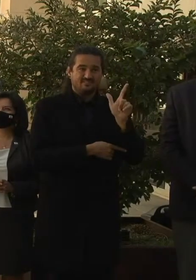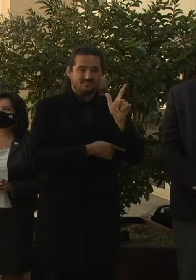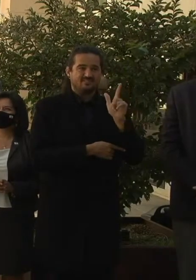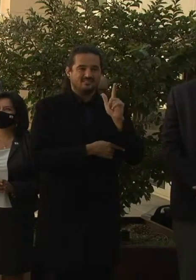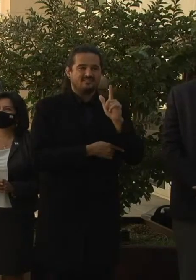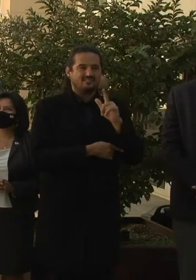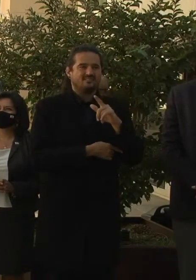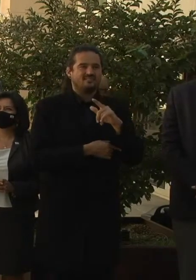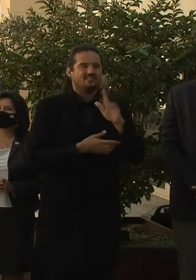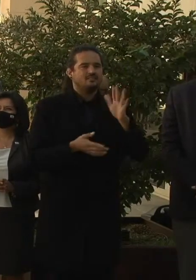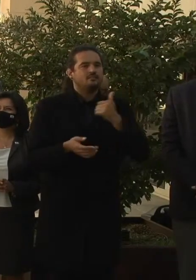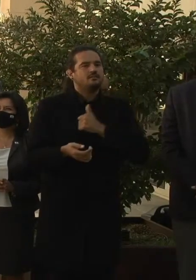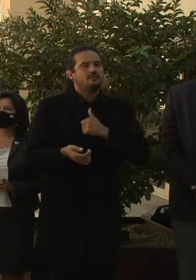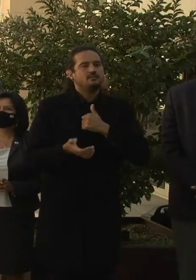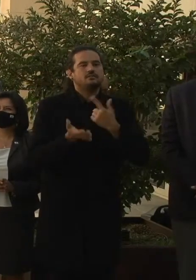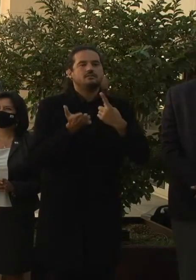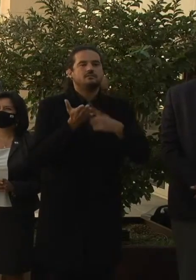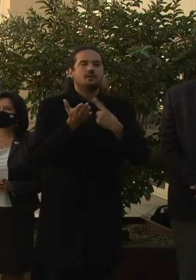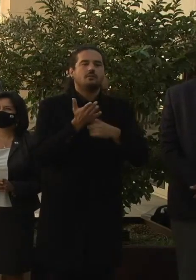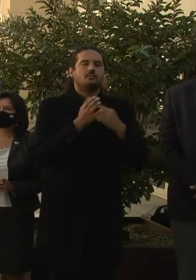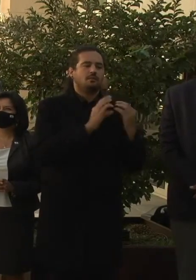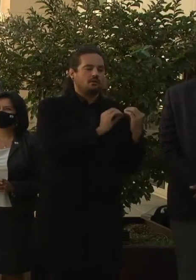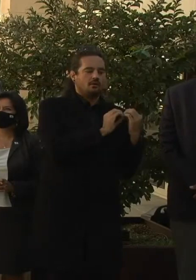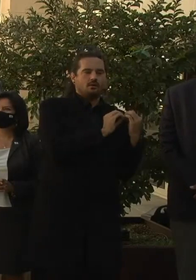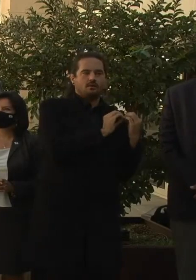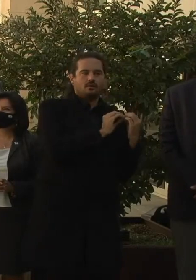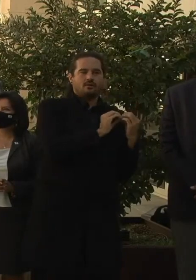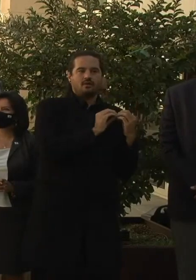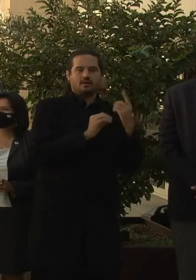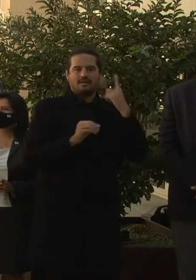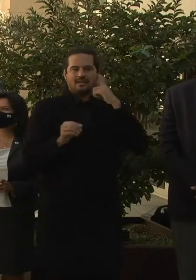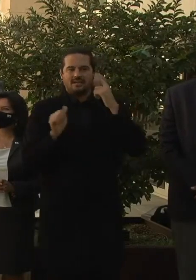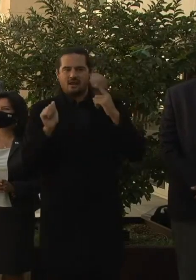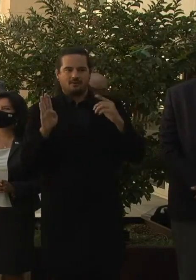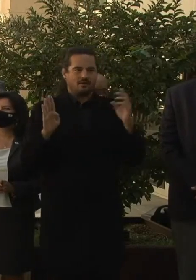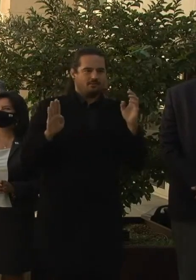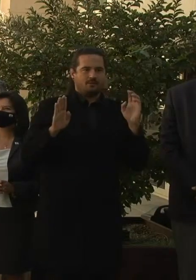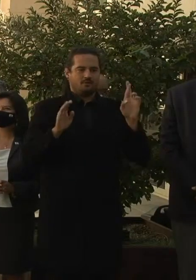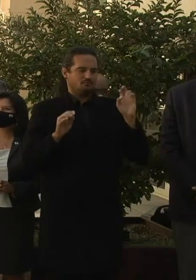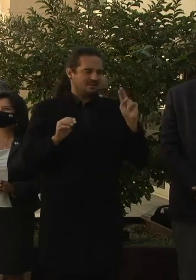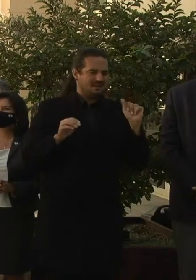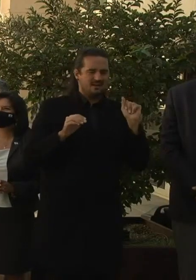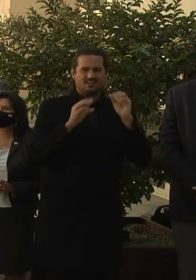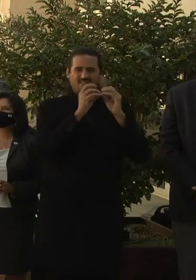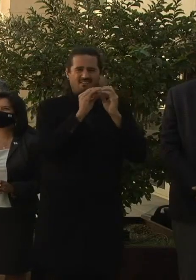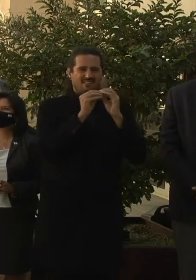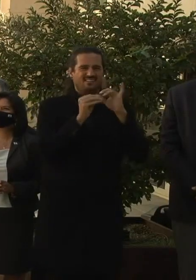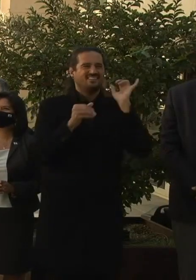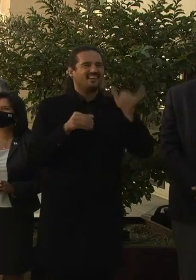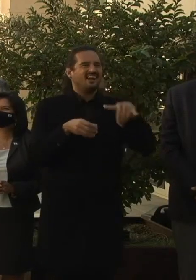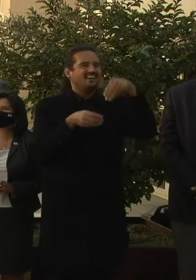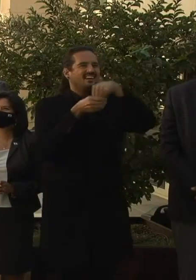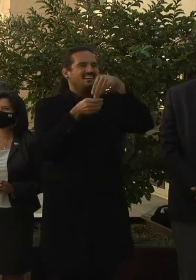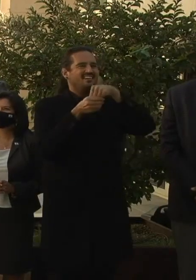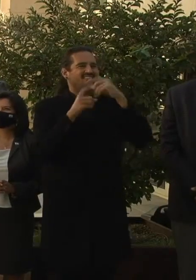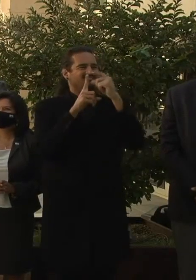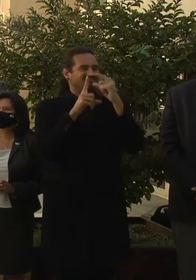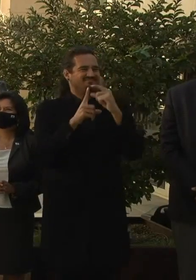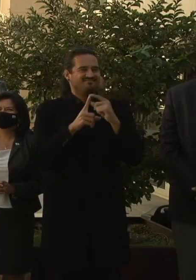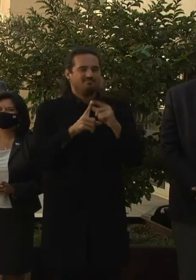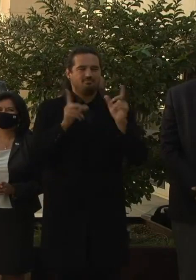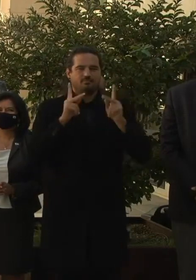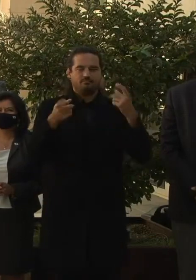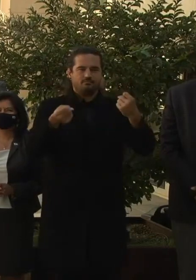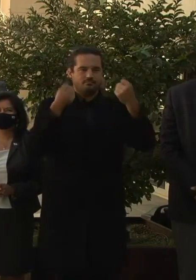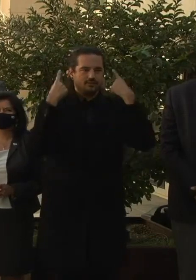each other when you hear these AB this and RENA goals and all. I mean, none of this makes sense. I understand that. Hopefully 84,000